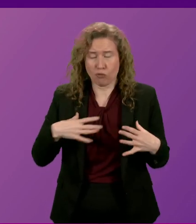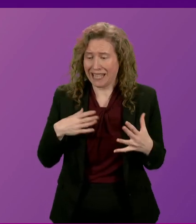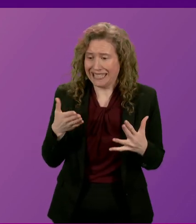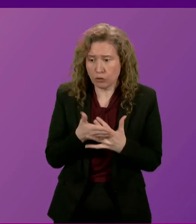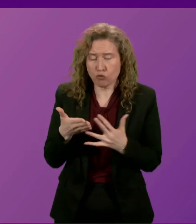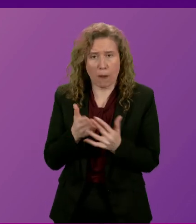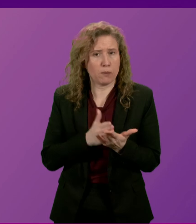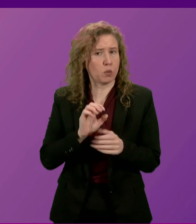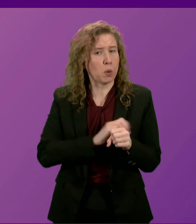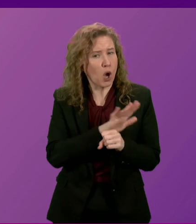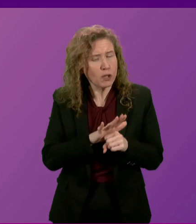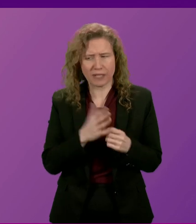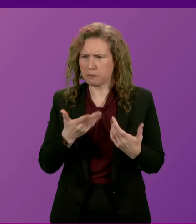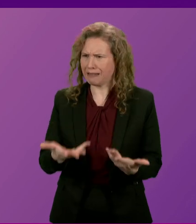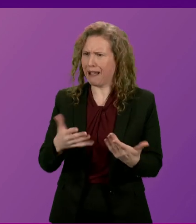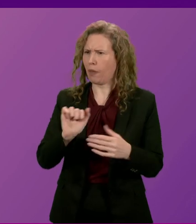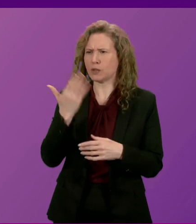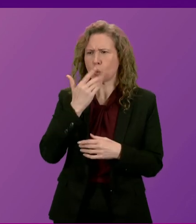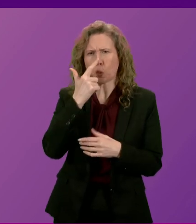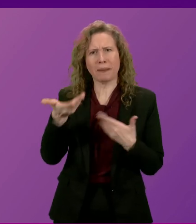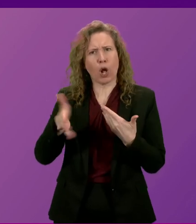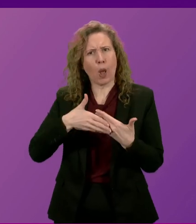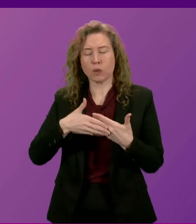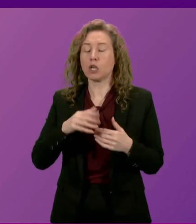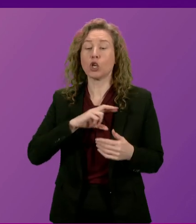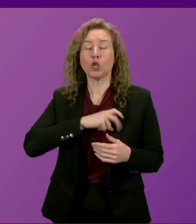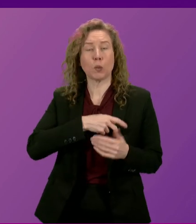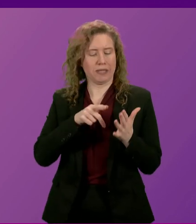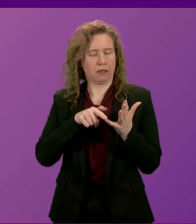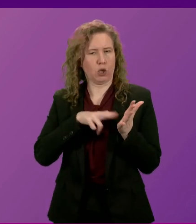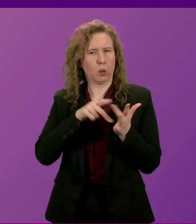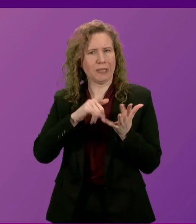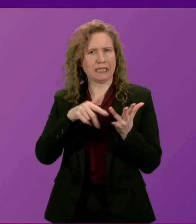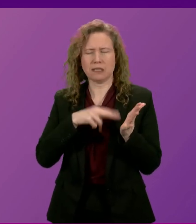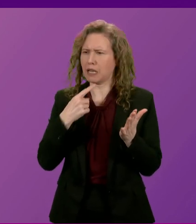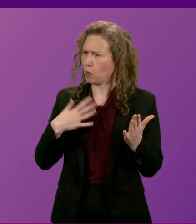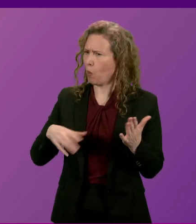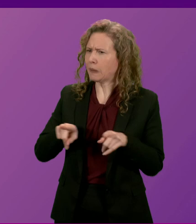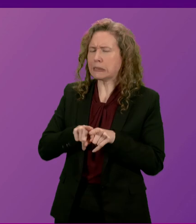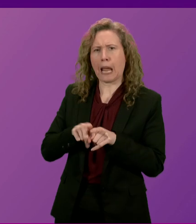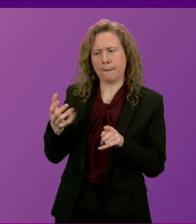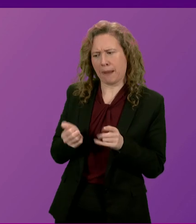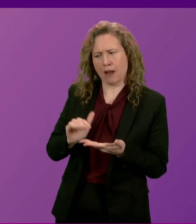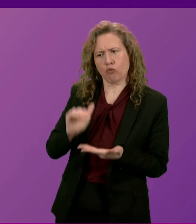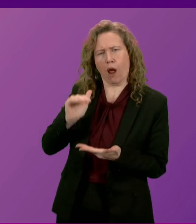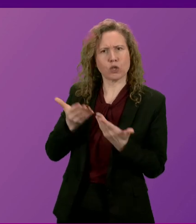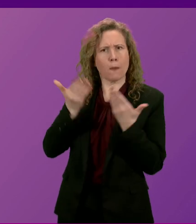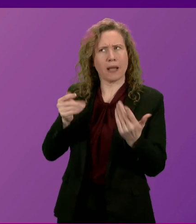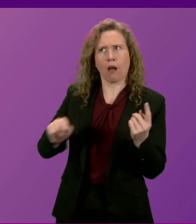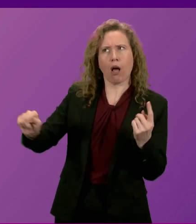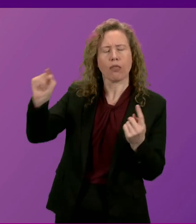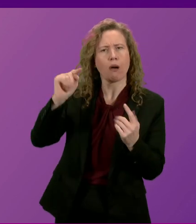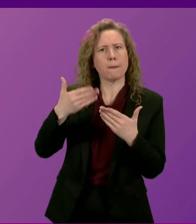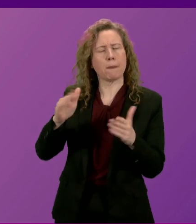by COVID. Now, Unison claim they simply want the same pay rises that other public sector workers have already been